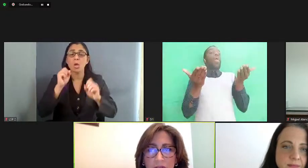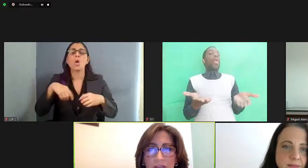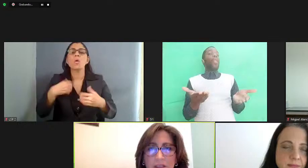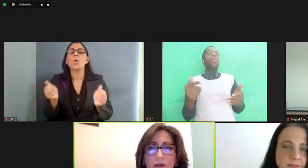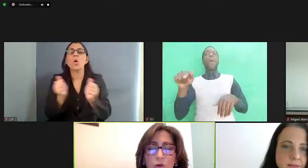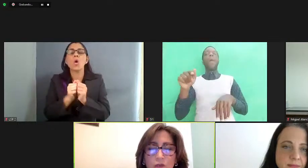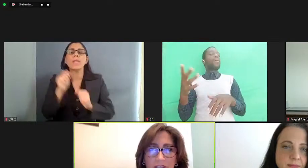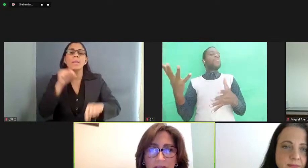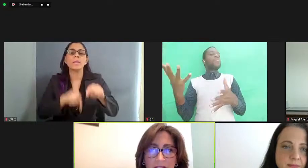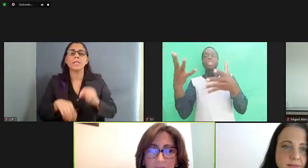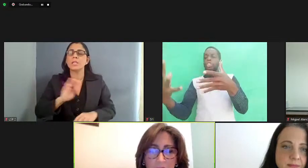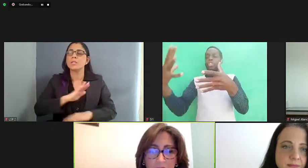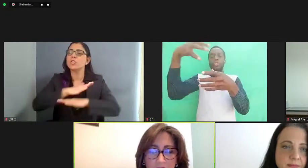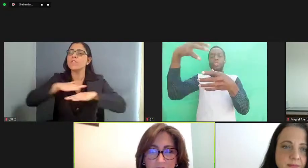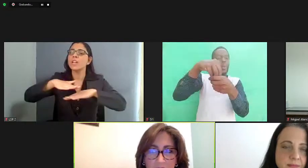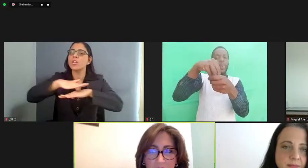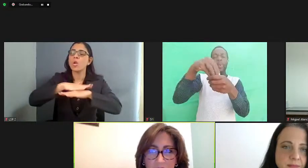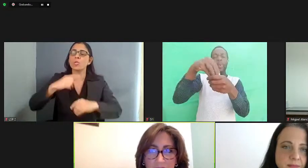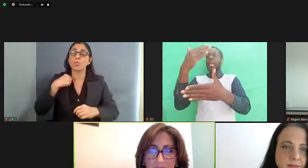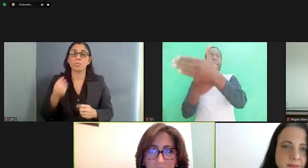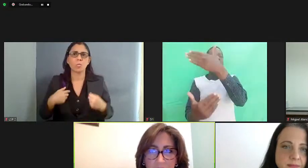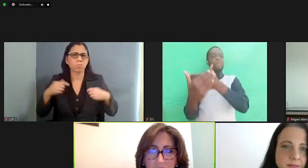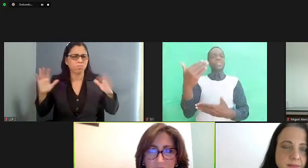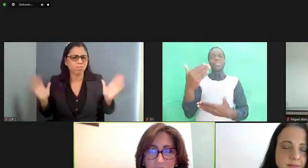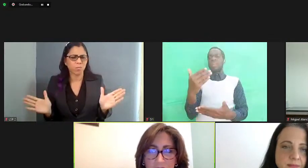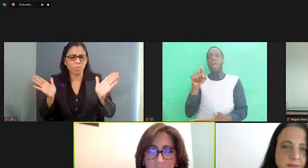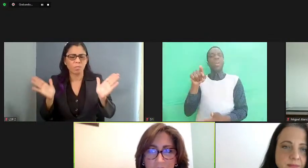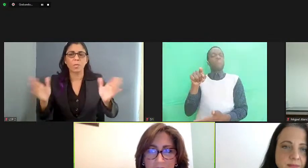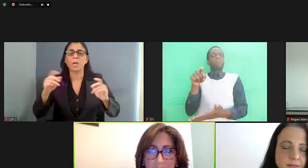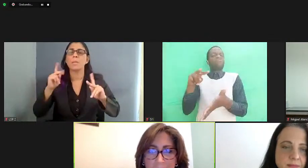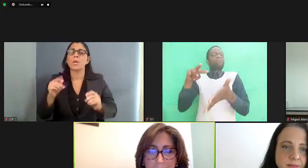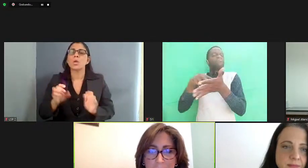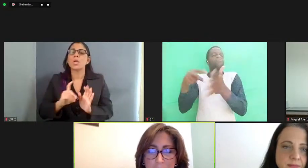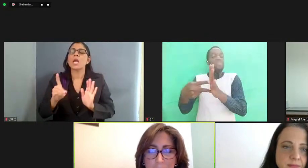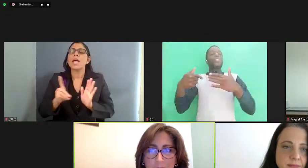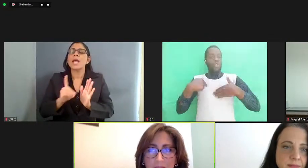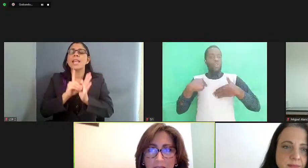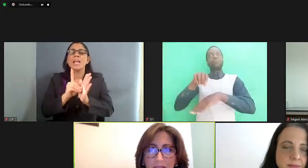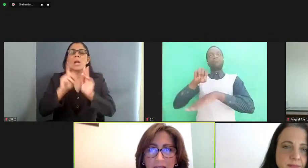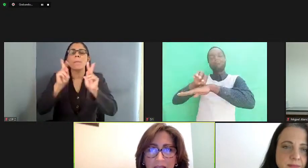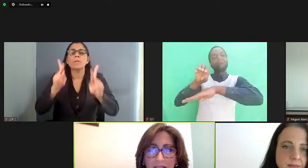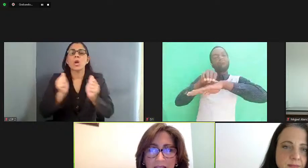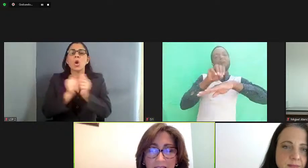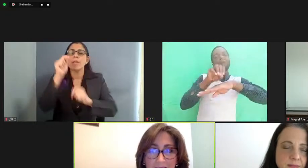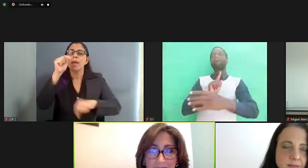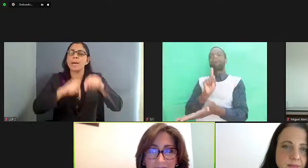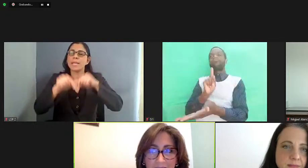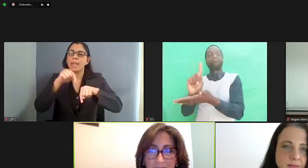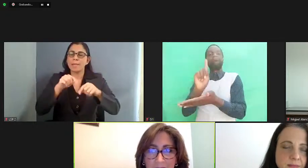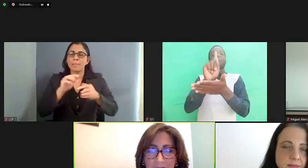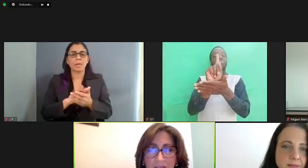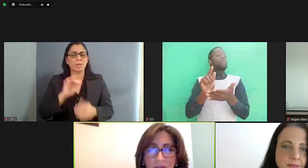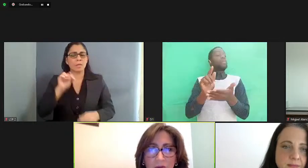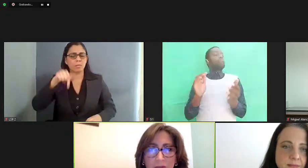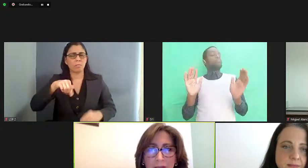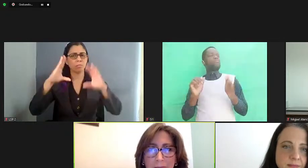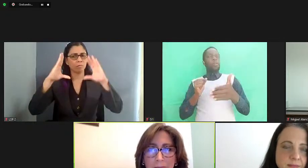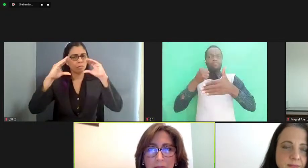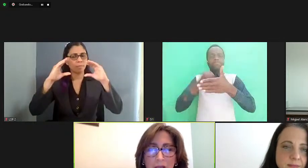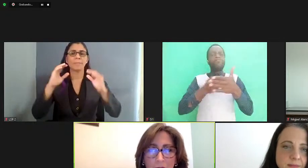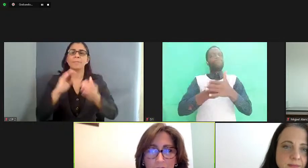international level working as a consultant on disabilities and an activist for persons with disabilities